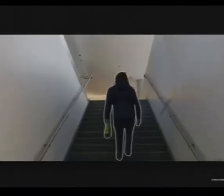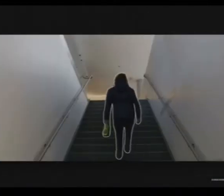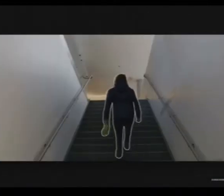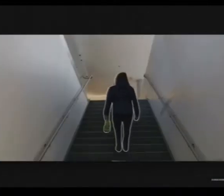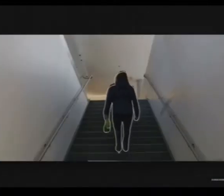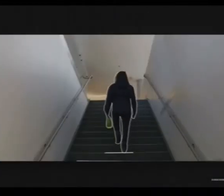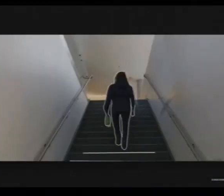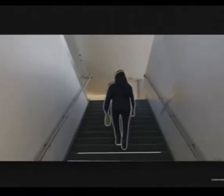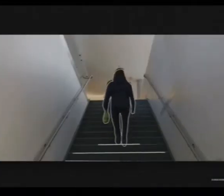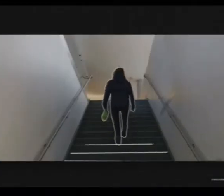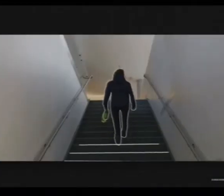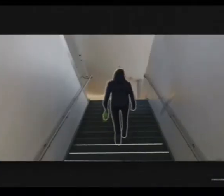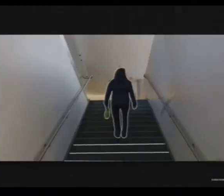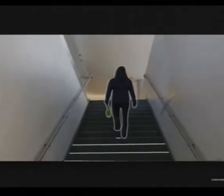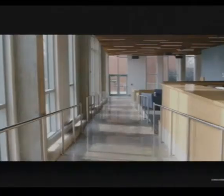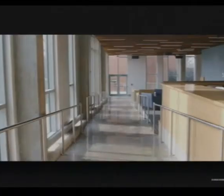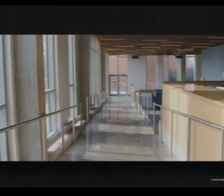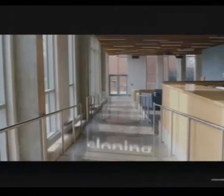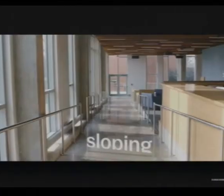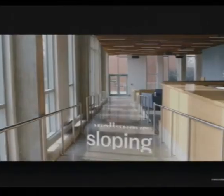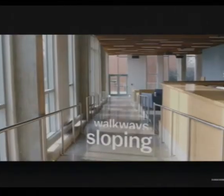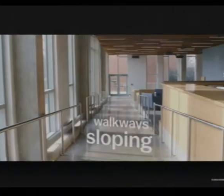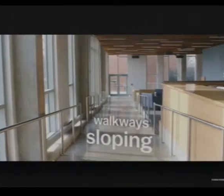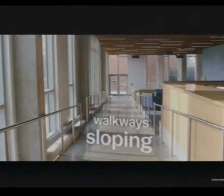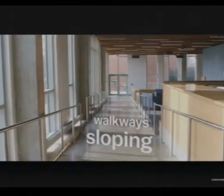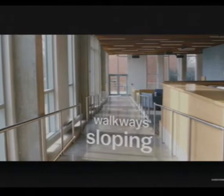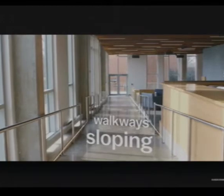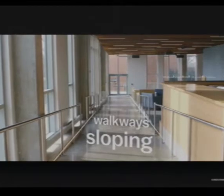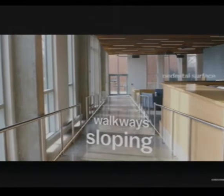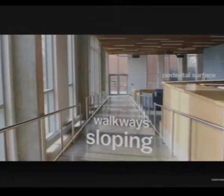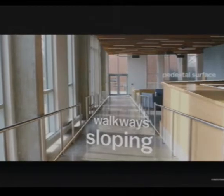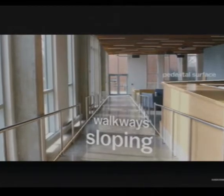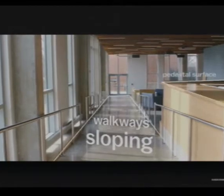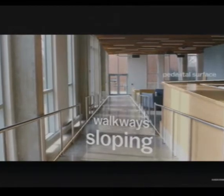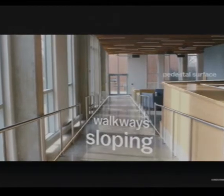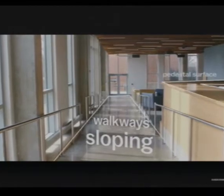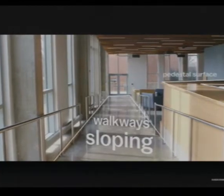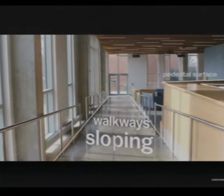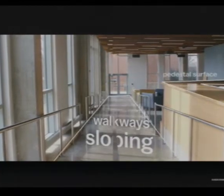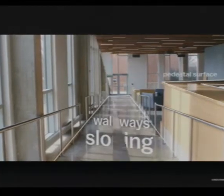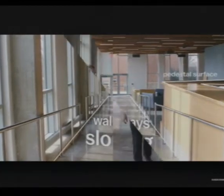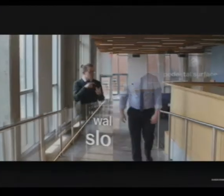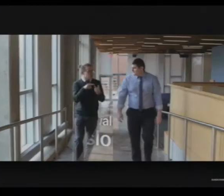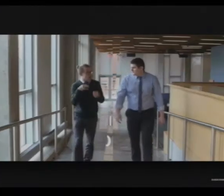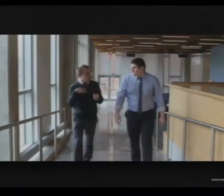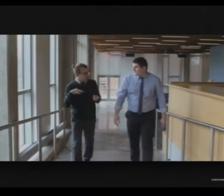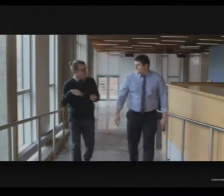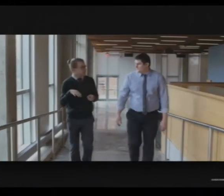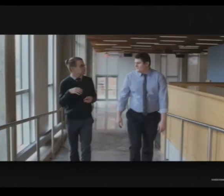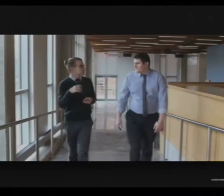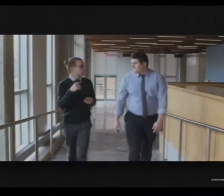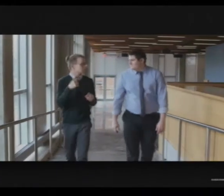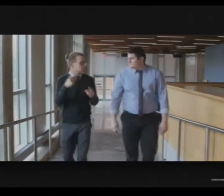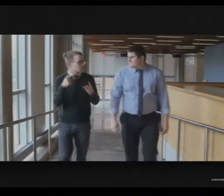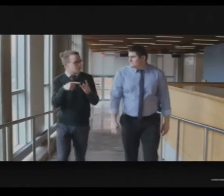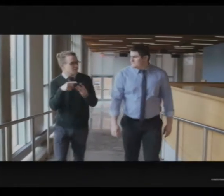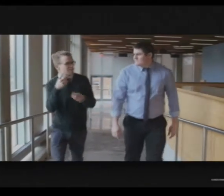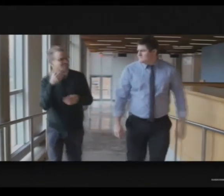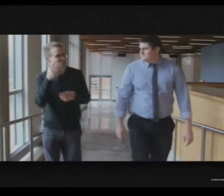your footing. And so ramps reduce that. So if you're communicating with somebody while you're navigating a